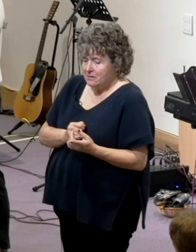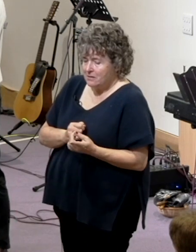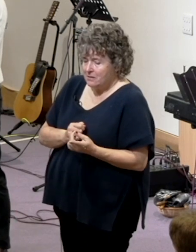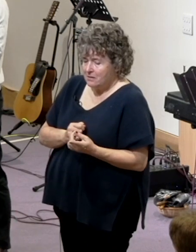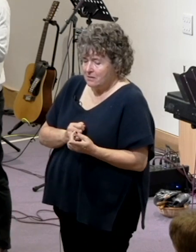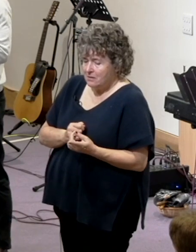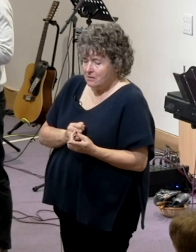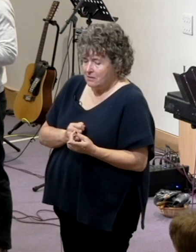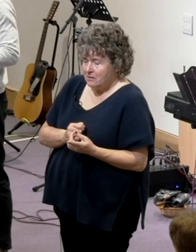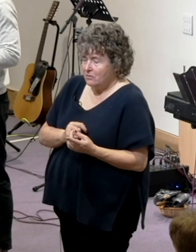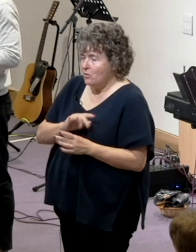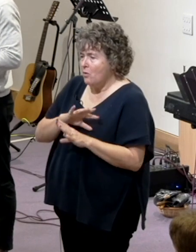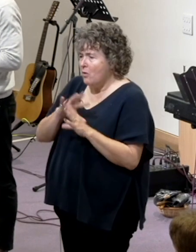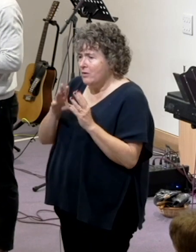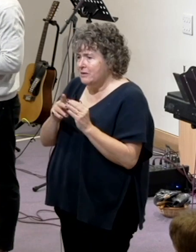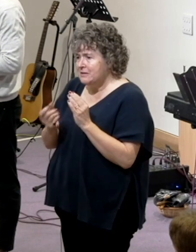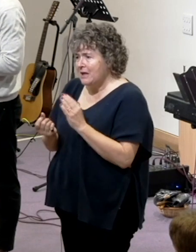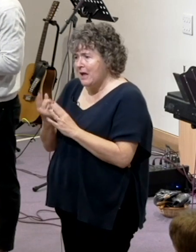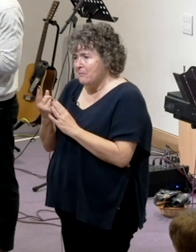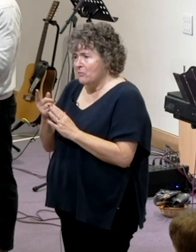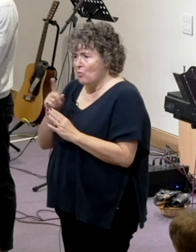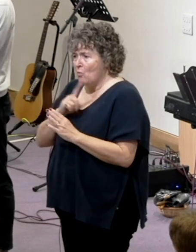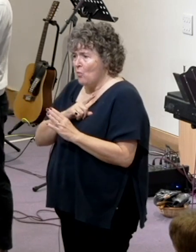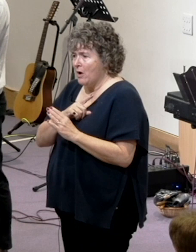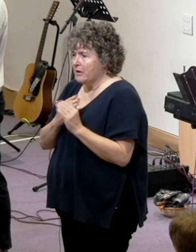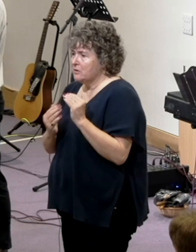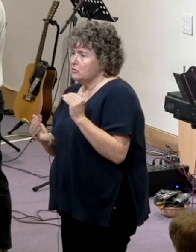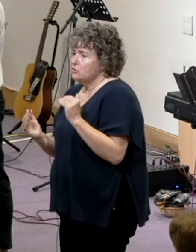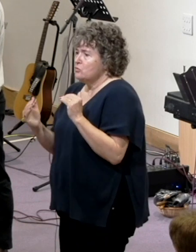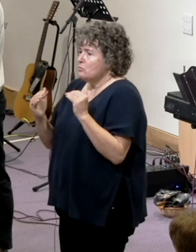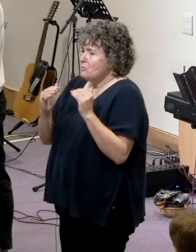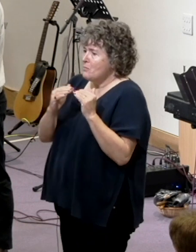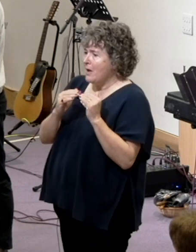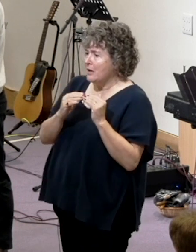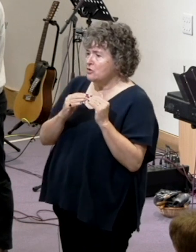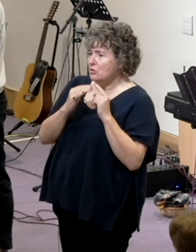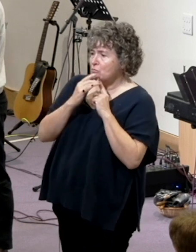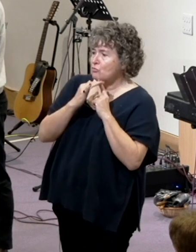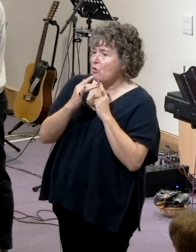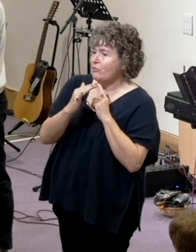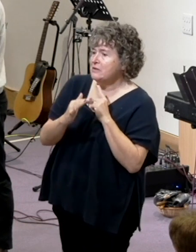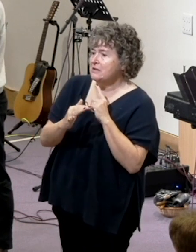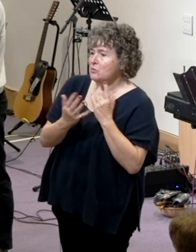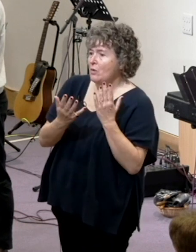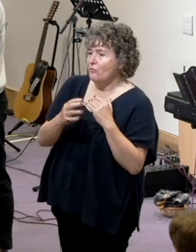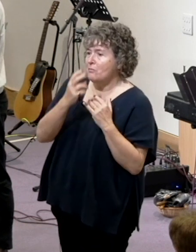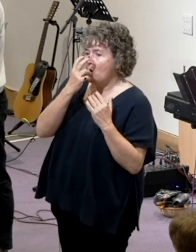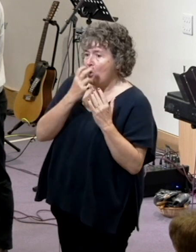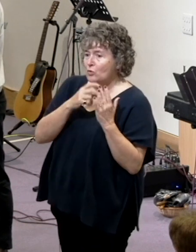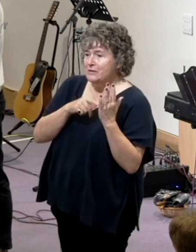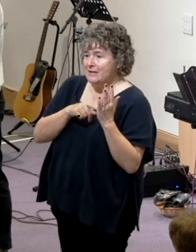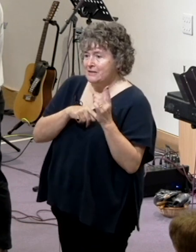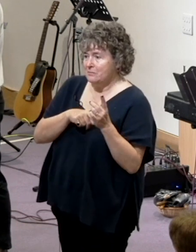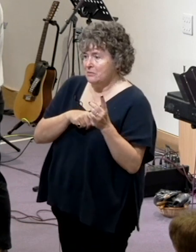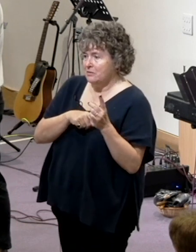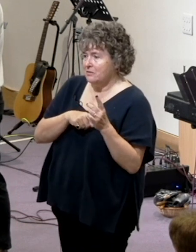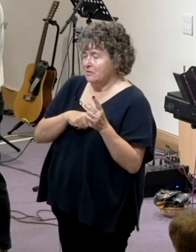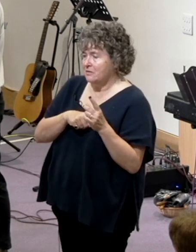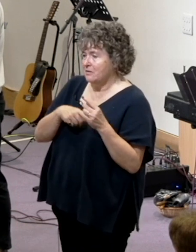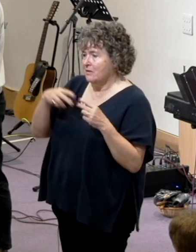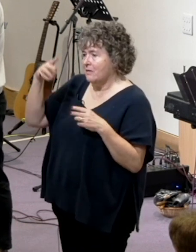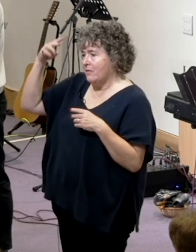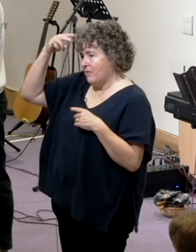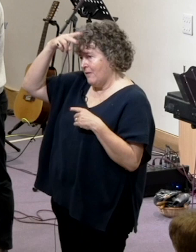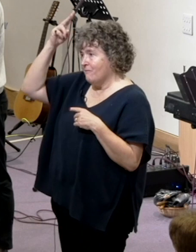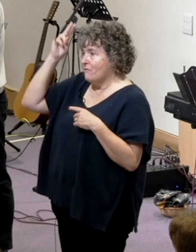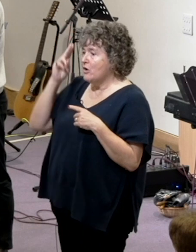All this took place to fulfill what the Lord had said through the prophet. "The virgin will conceive and